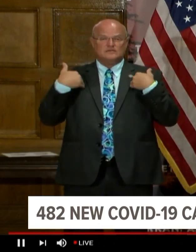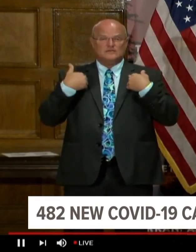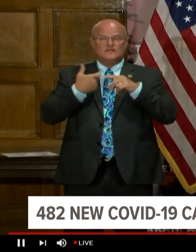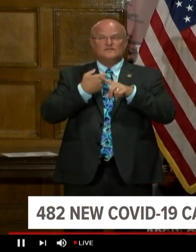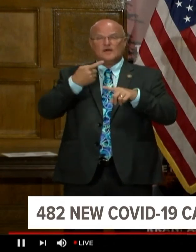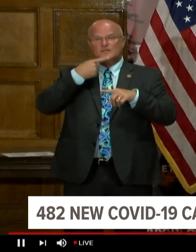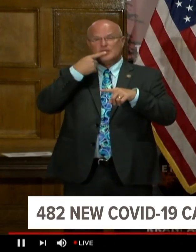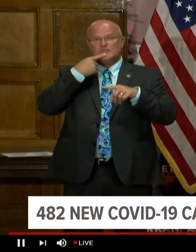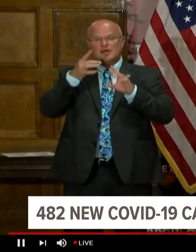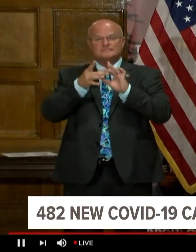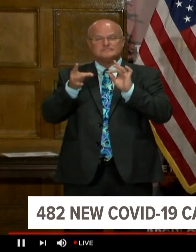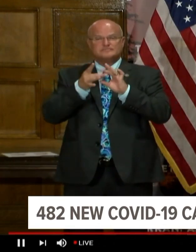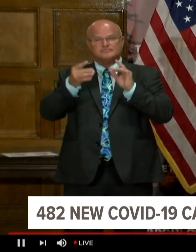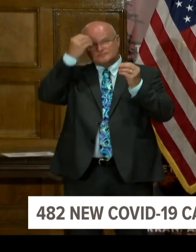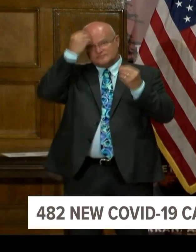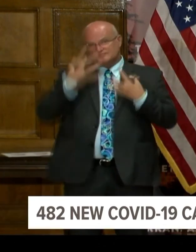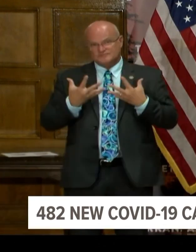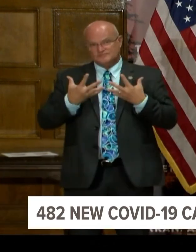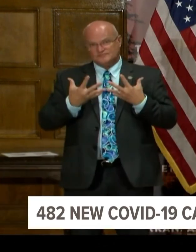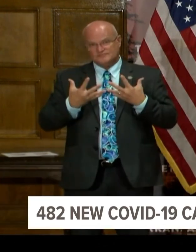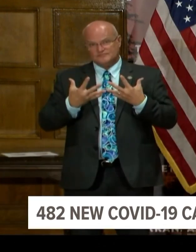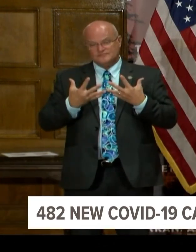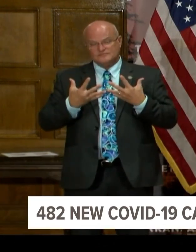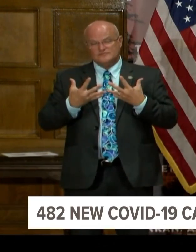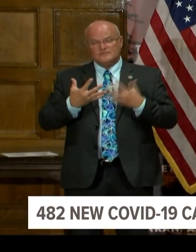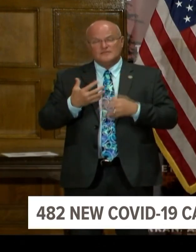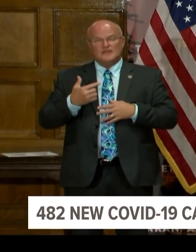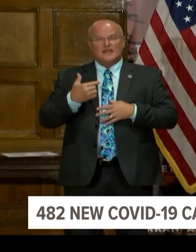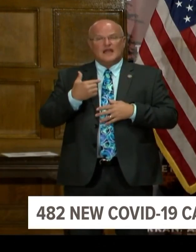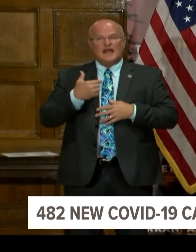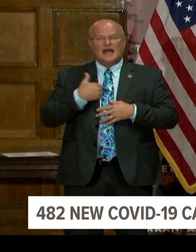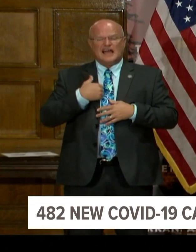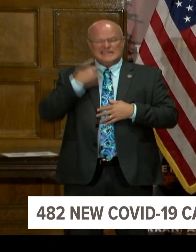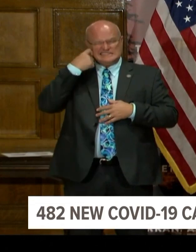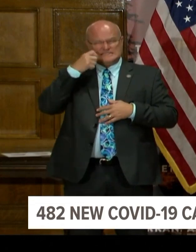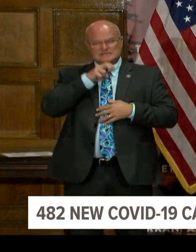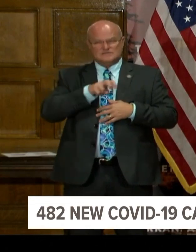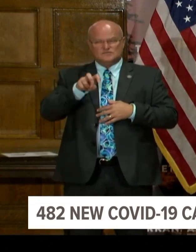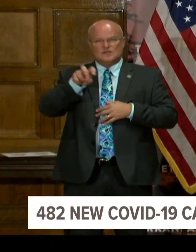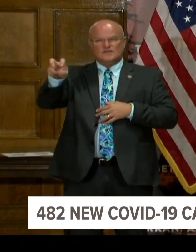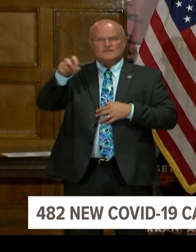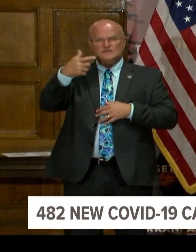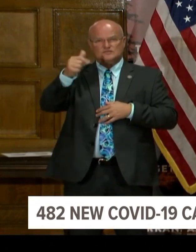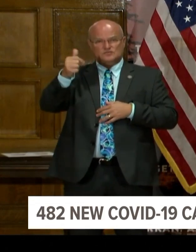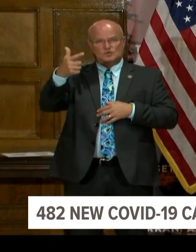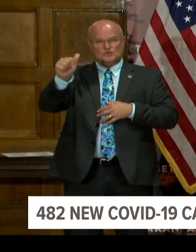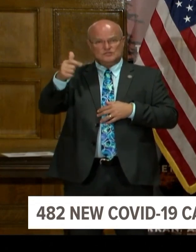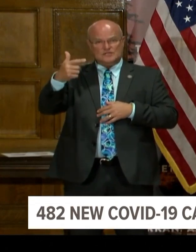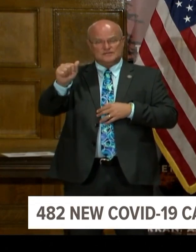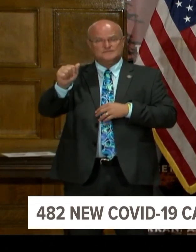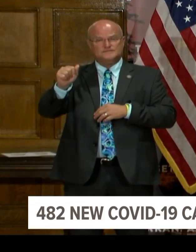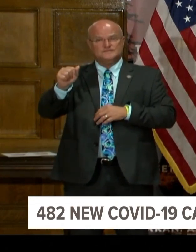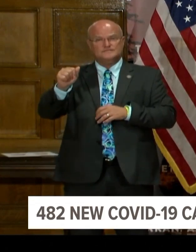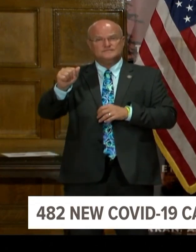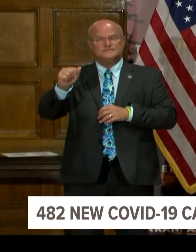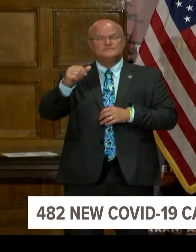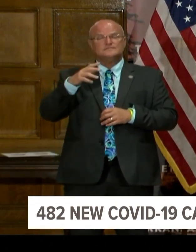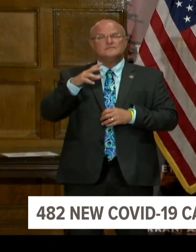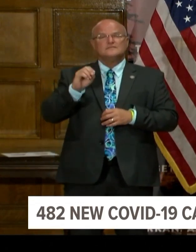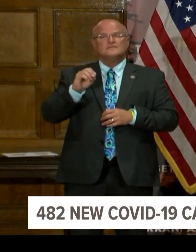a public messaging standpoint. I just traveled to Georgia,